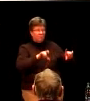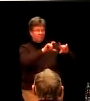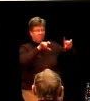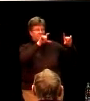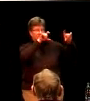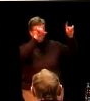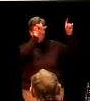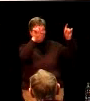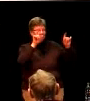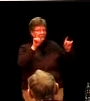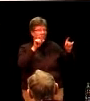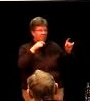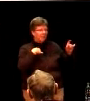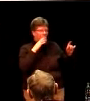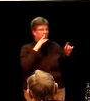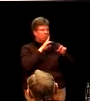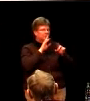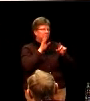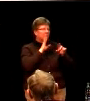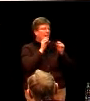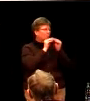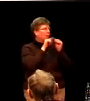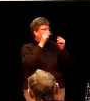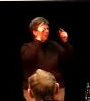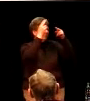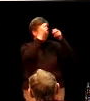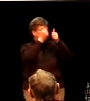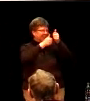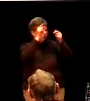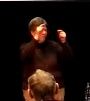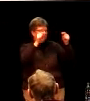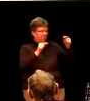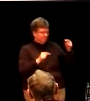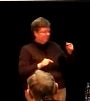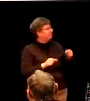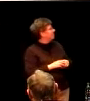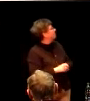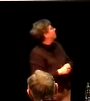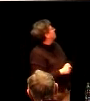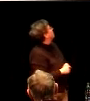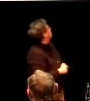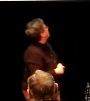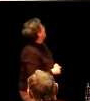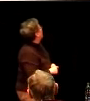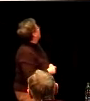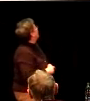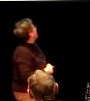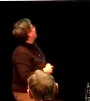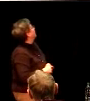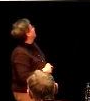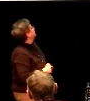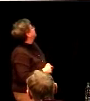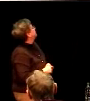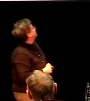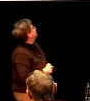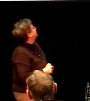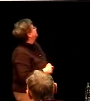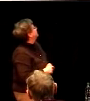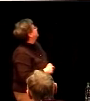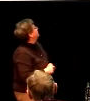bit about some of these things, but mainly about the ozonosphere and this gentleman.